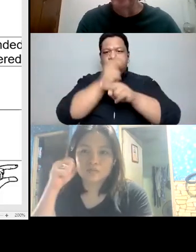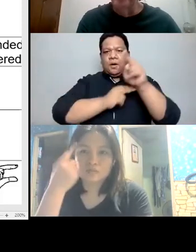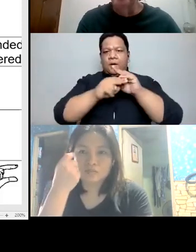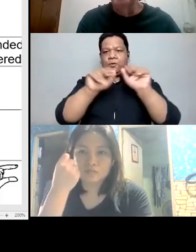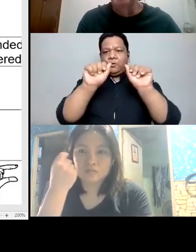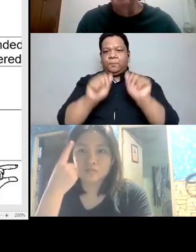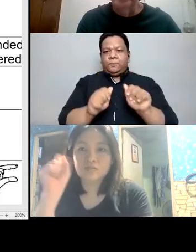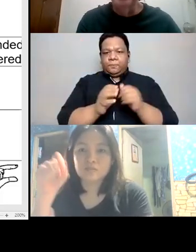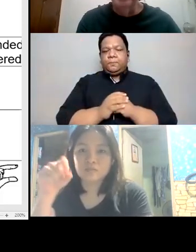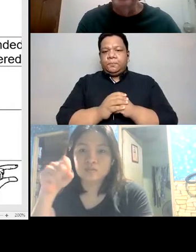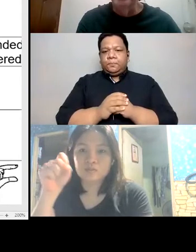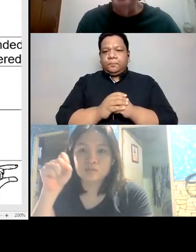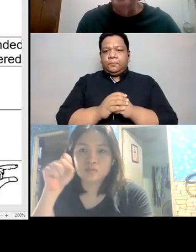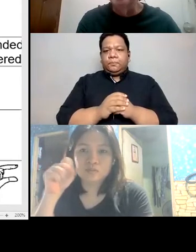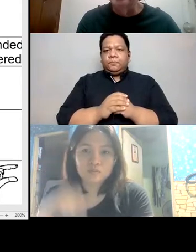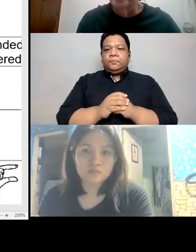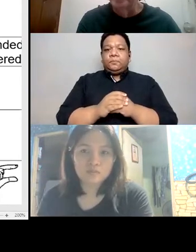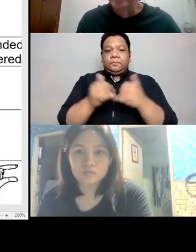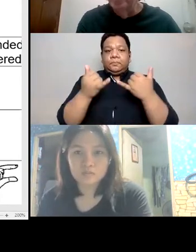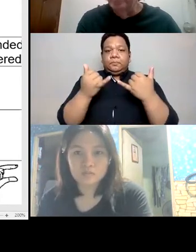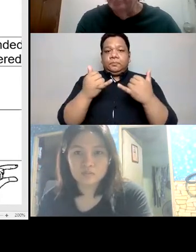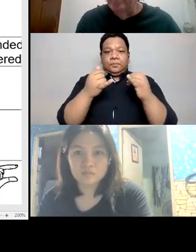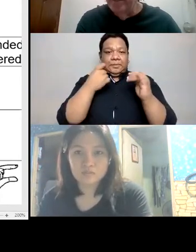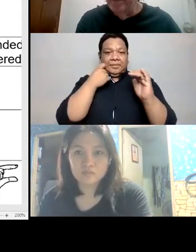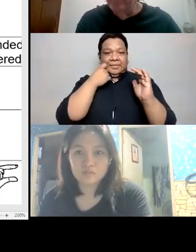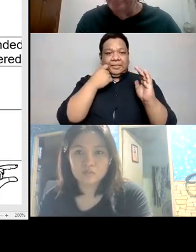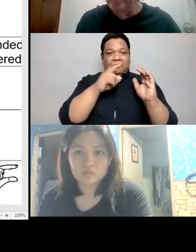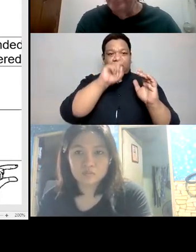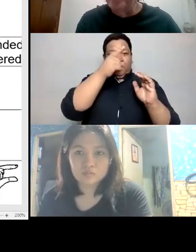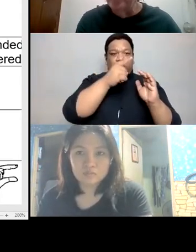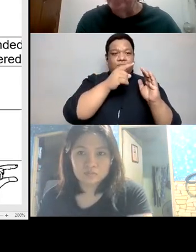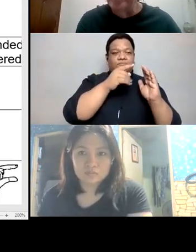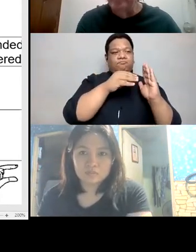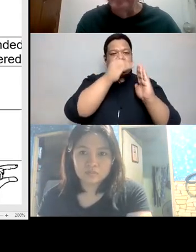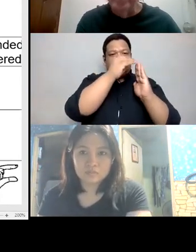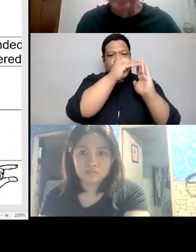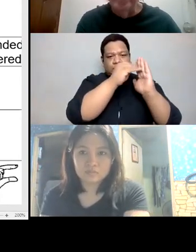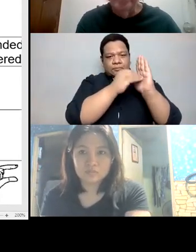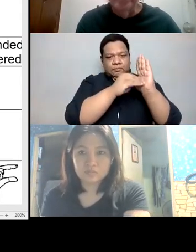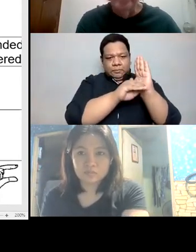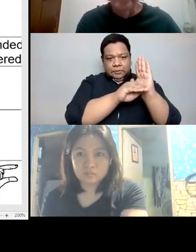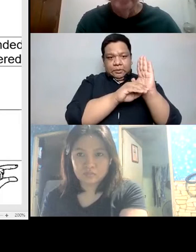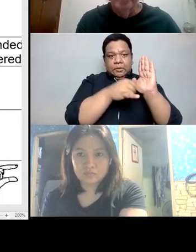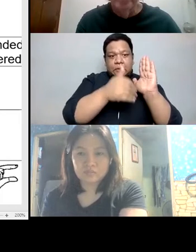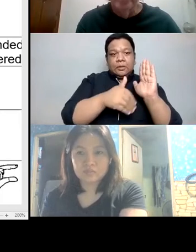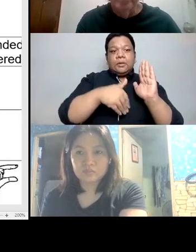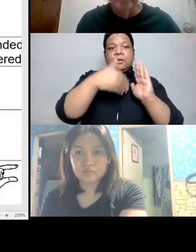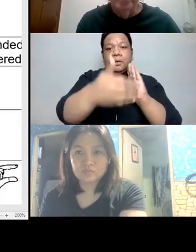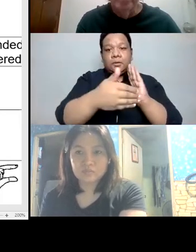So here, it's late in the list. And in the next chart that we make,